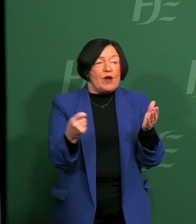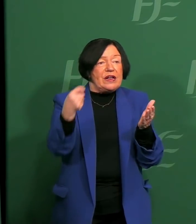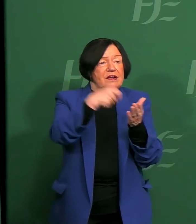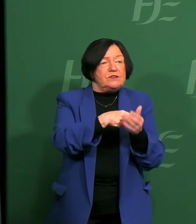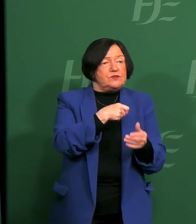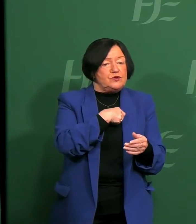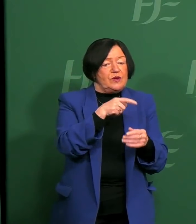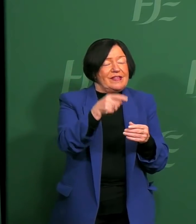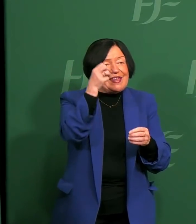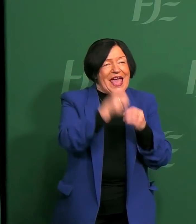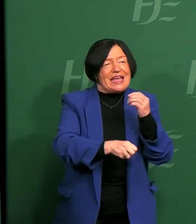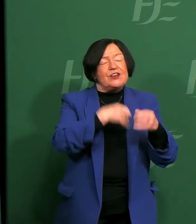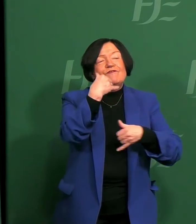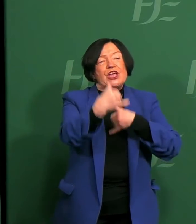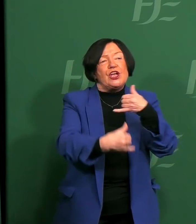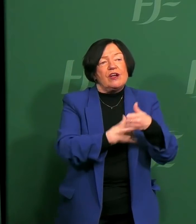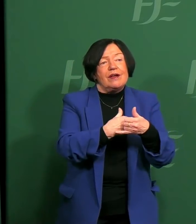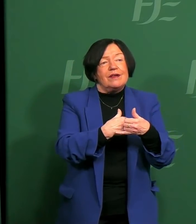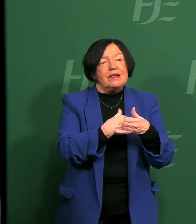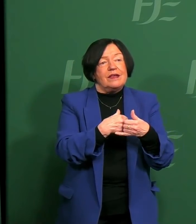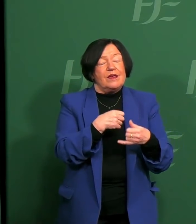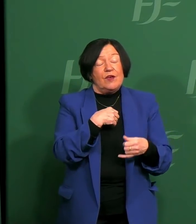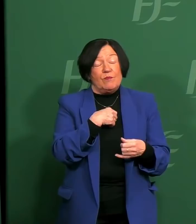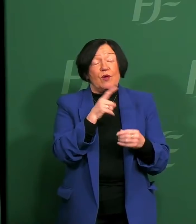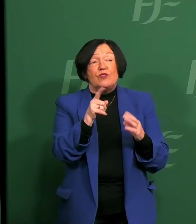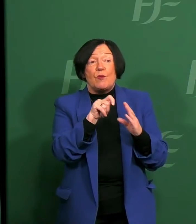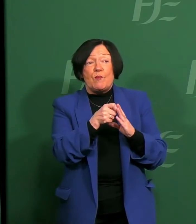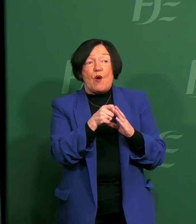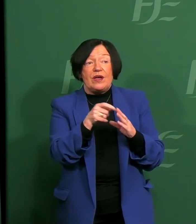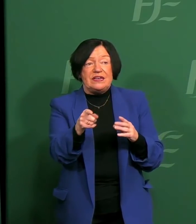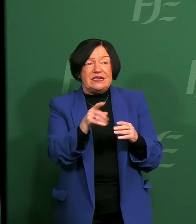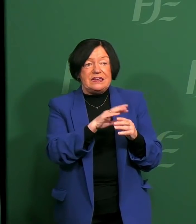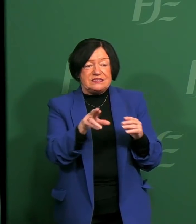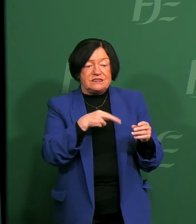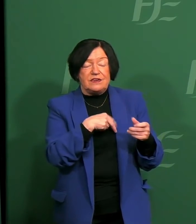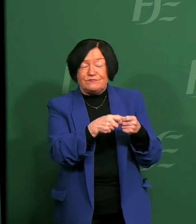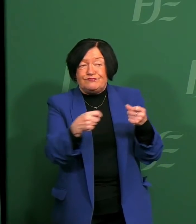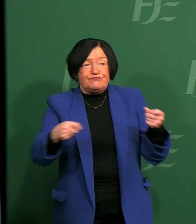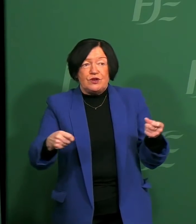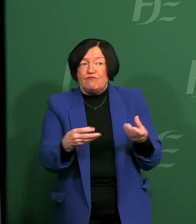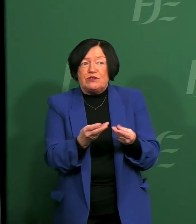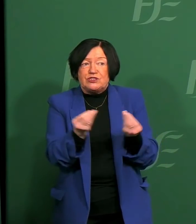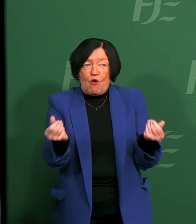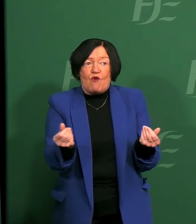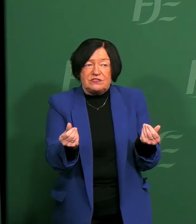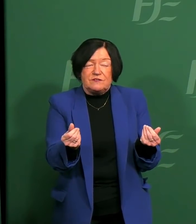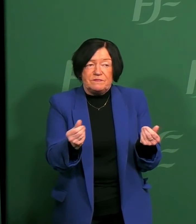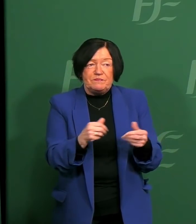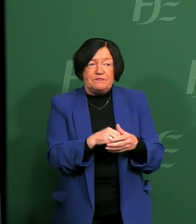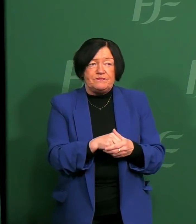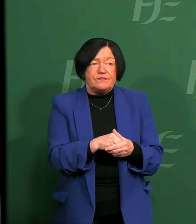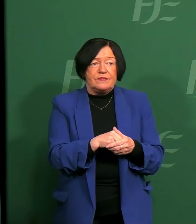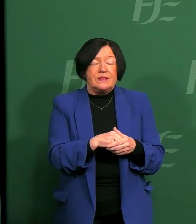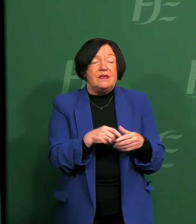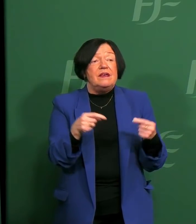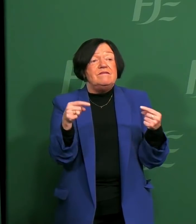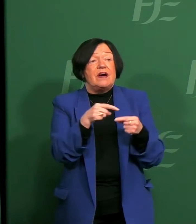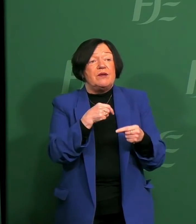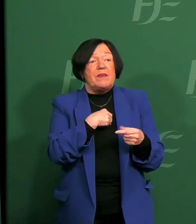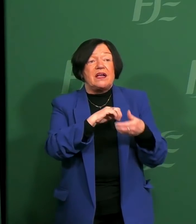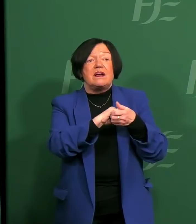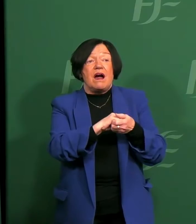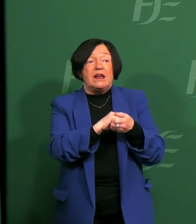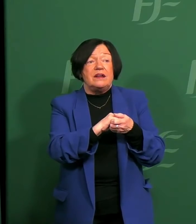between now and the end of the year. But again, we make the point, it's not an endless resource that we can put into this. Finally, my